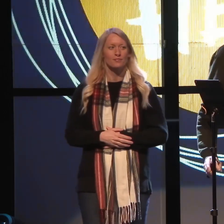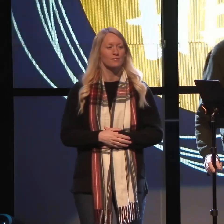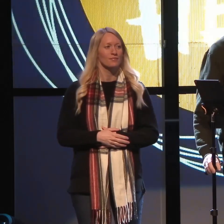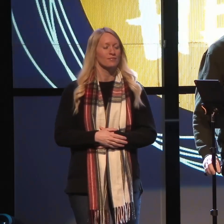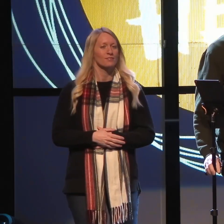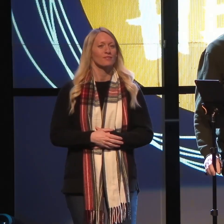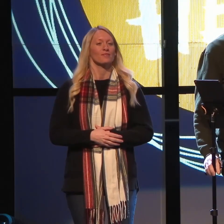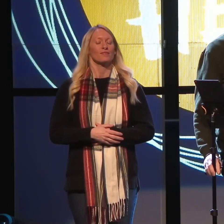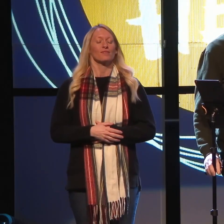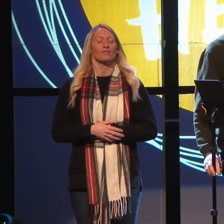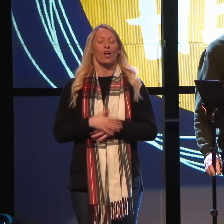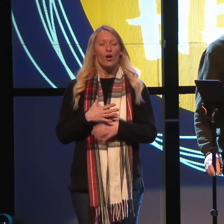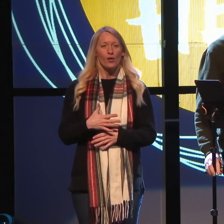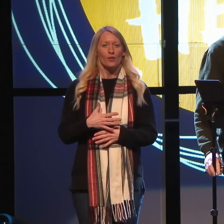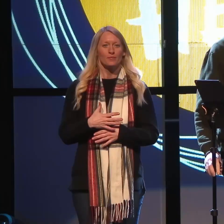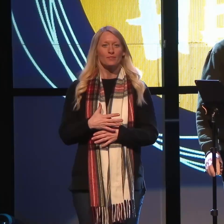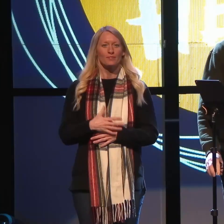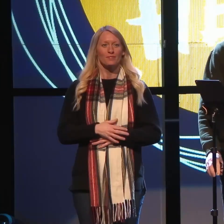Oh,